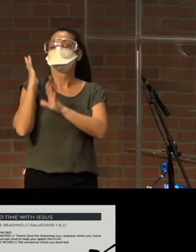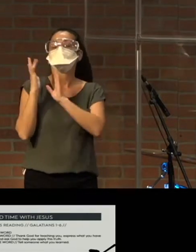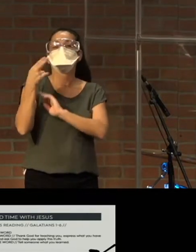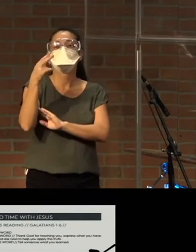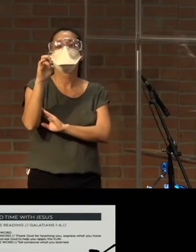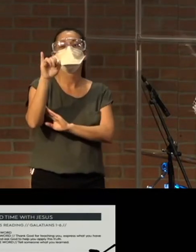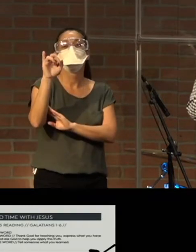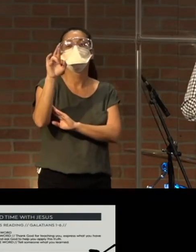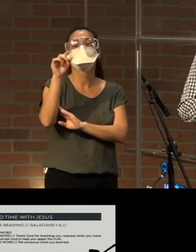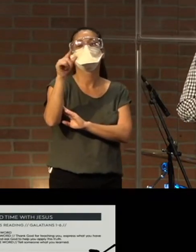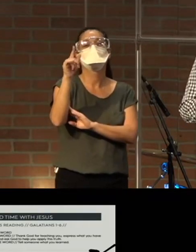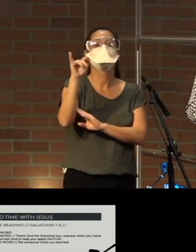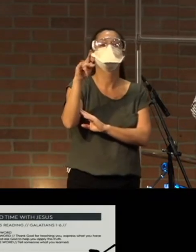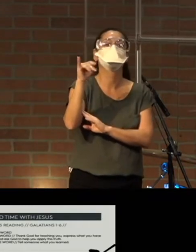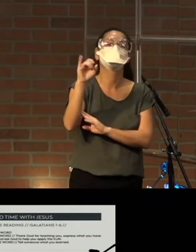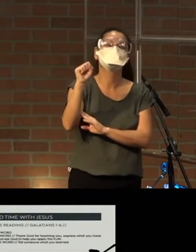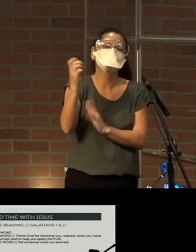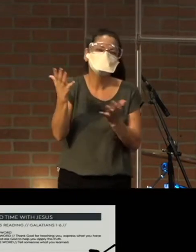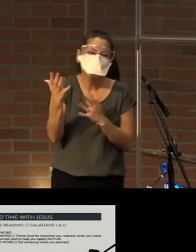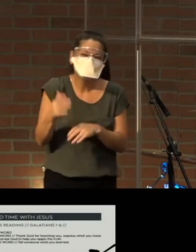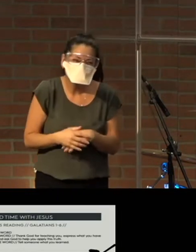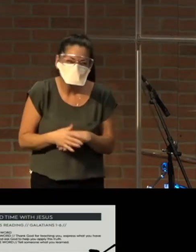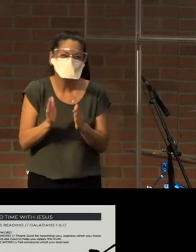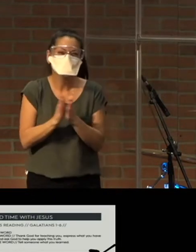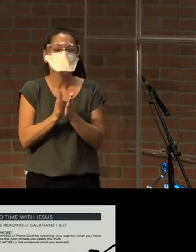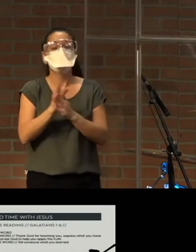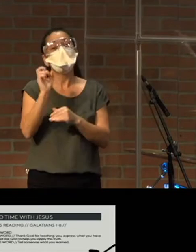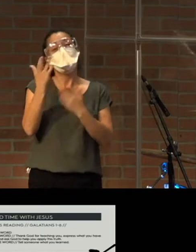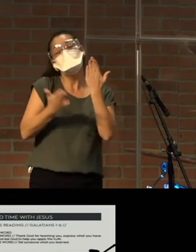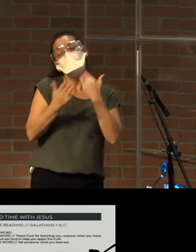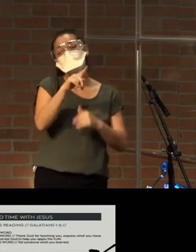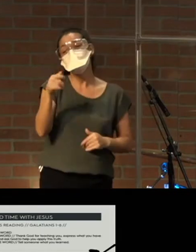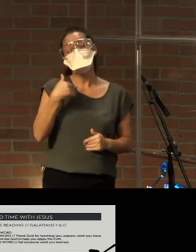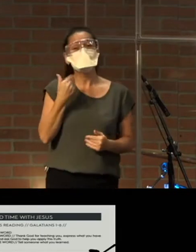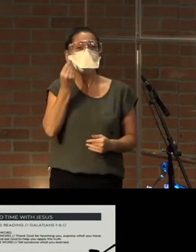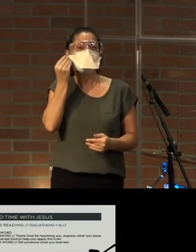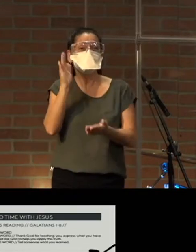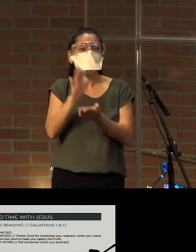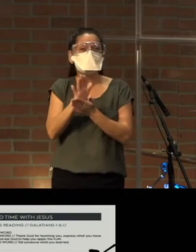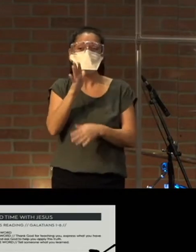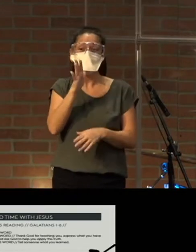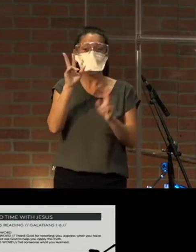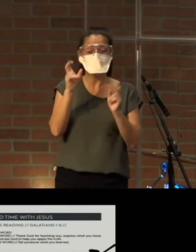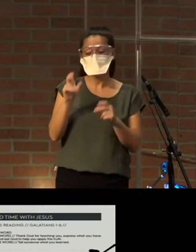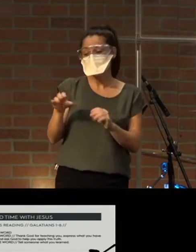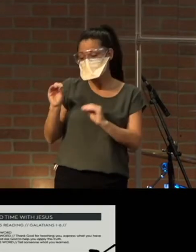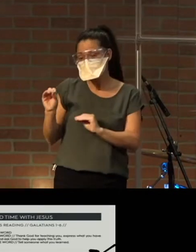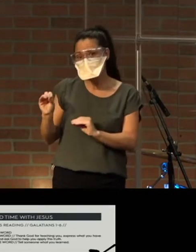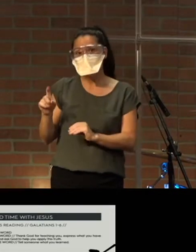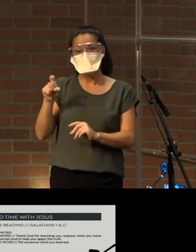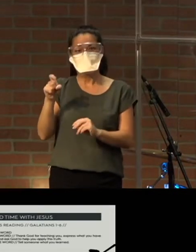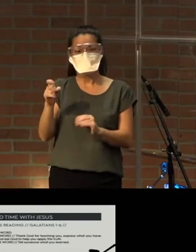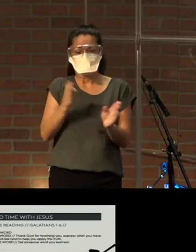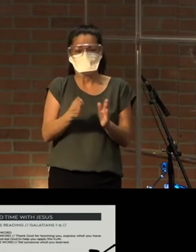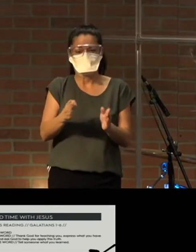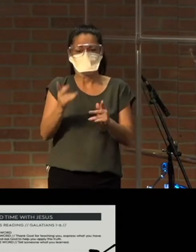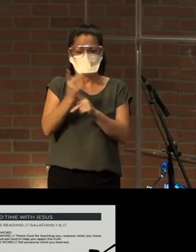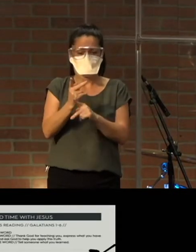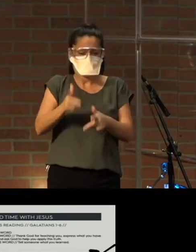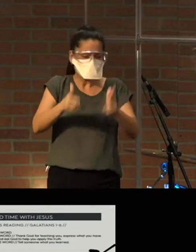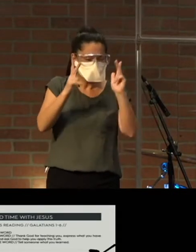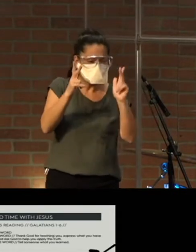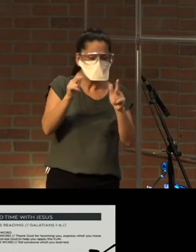Or maybe you're a homeschool mom and you need structure somewhere because it's really hard to keep basketball